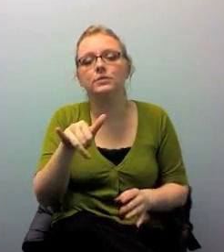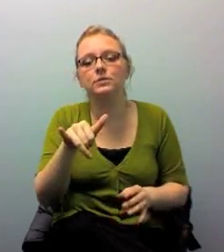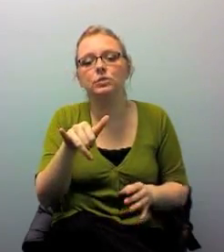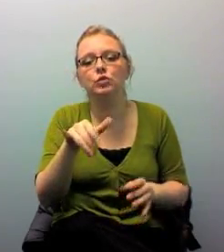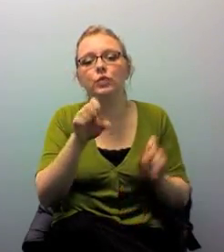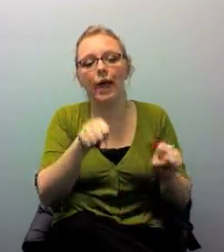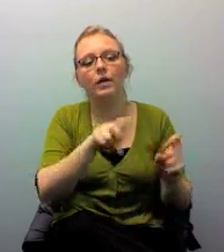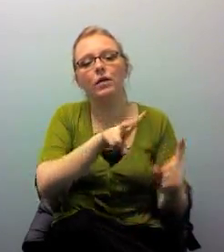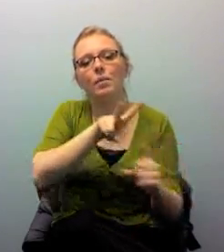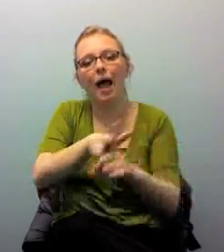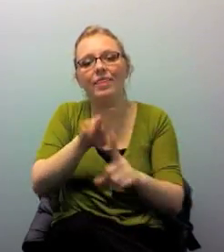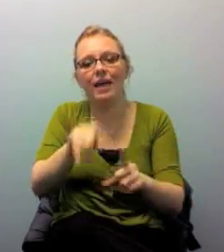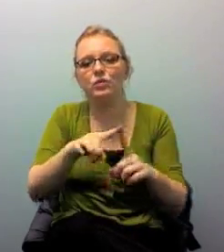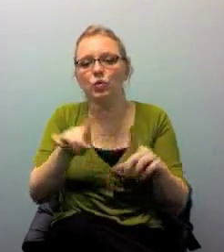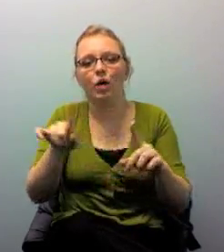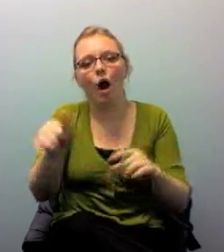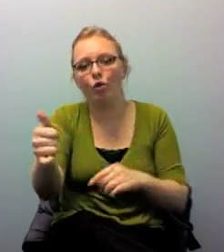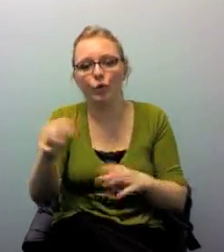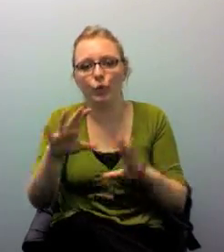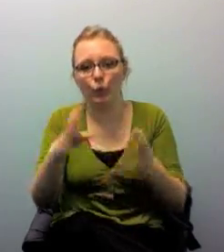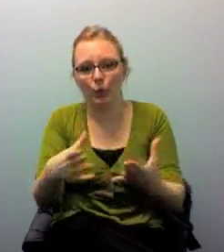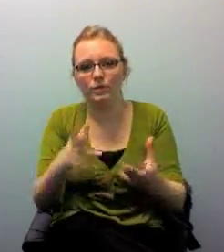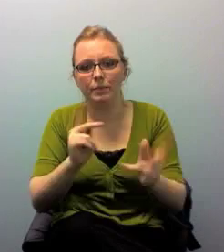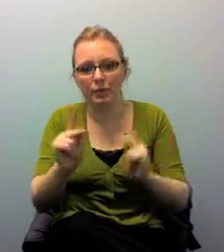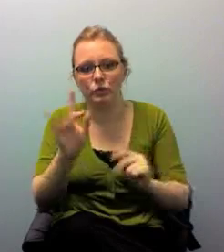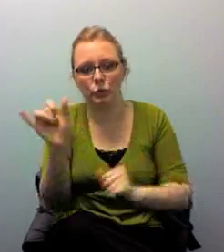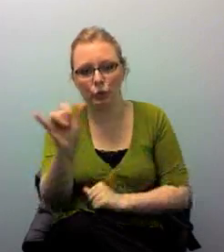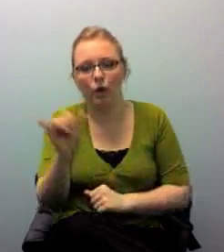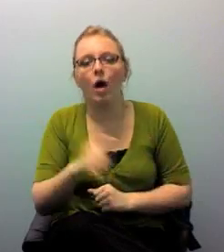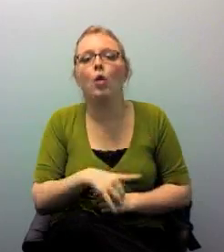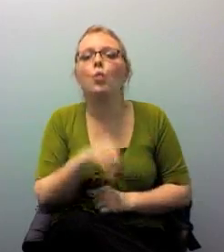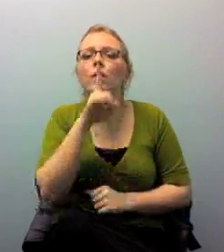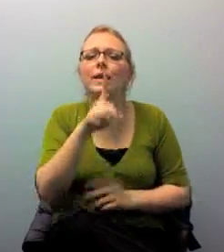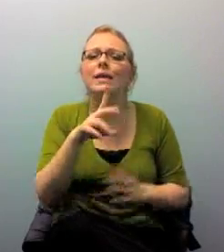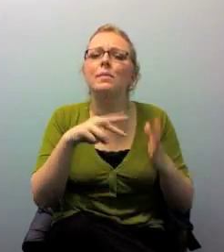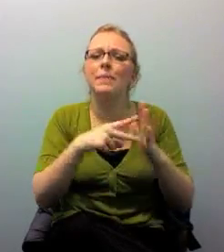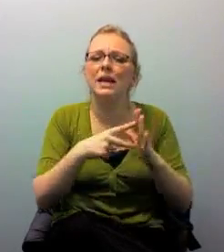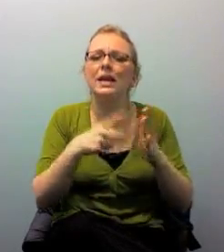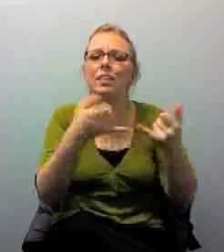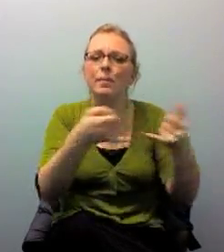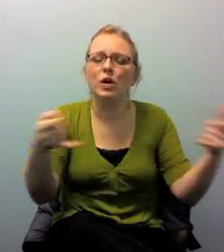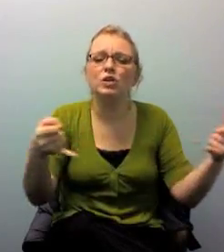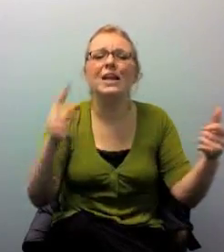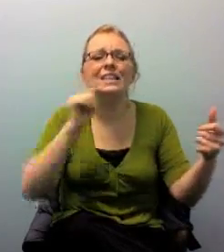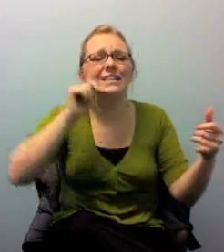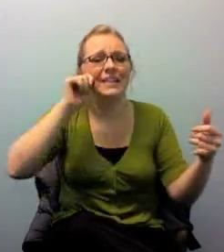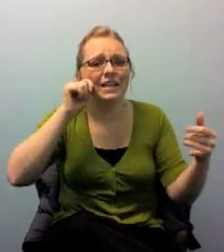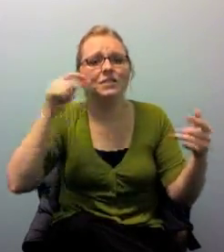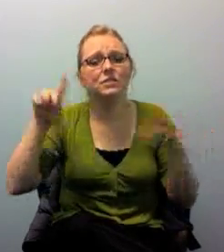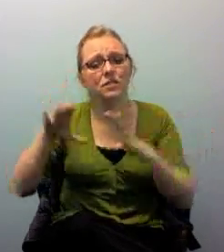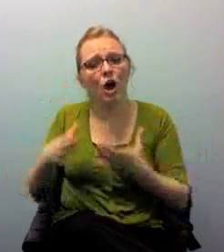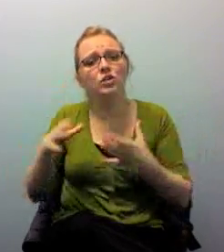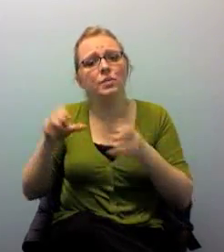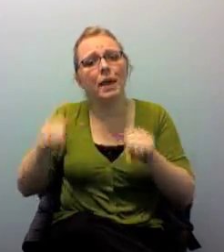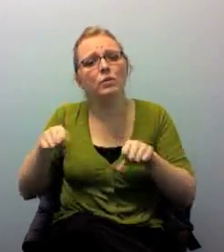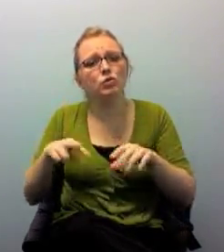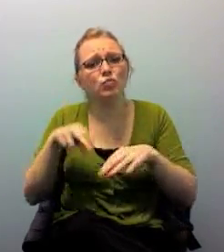like to talk first about the meaning of boundaries and what it means for teenagers to cross boundaries, both personal and